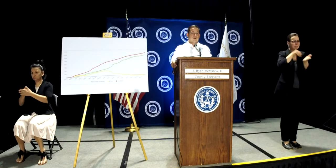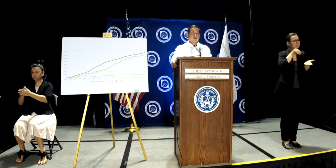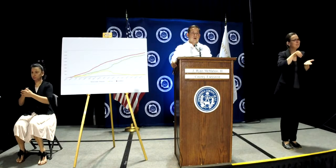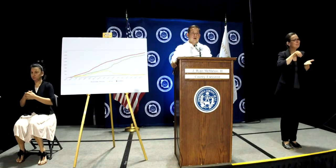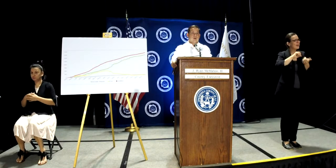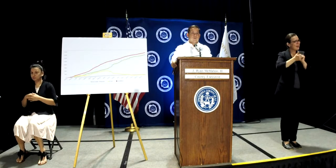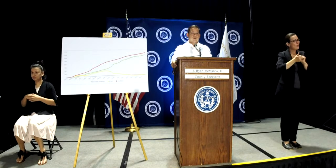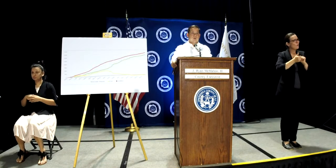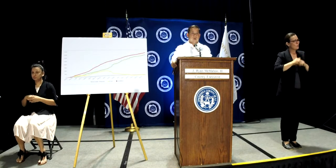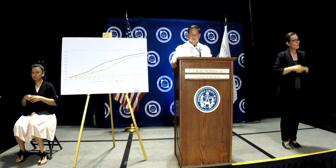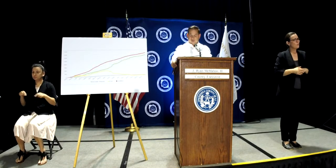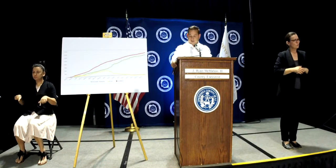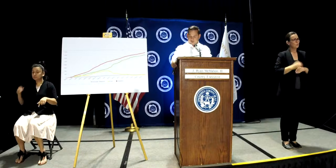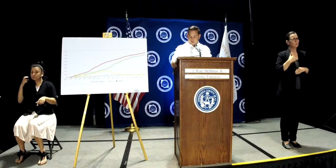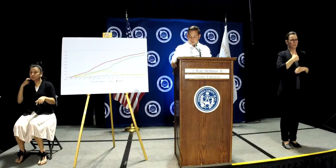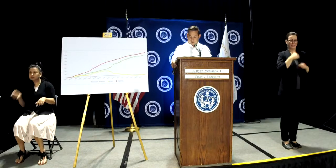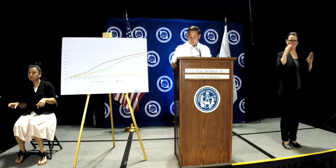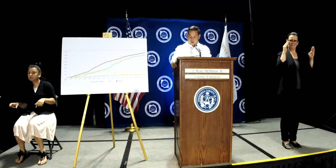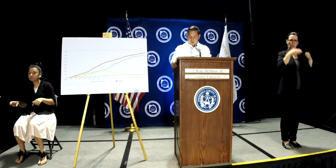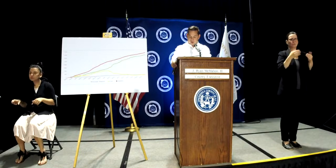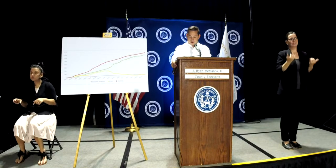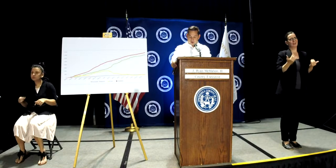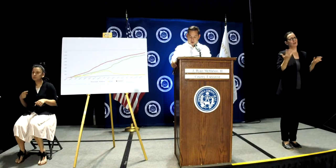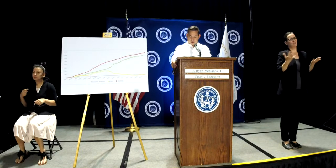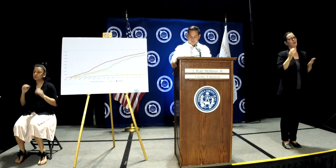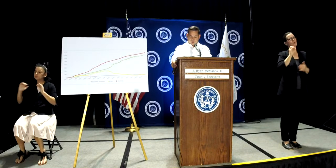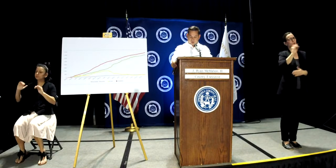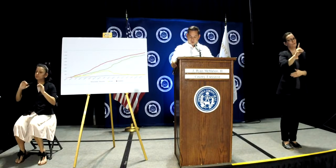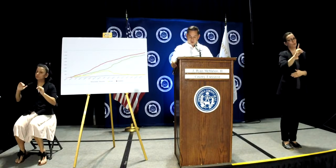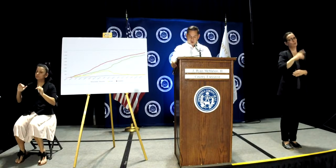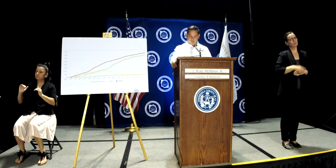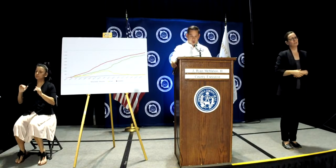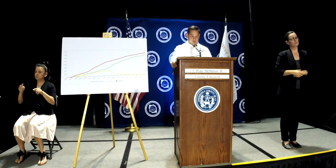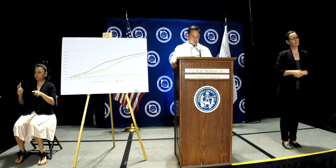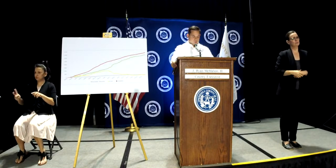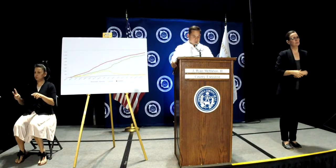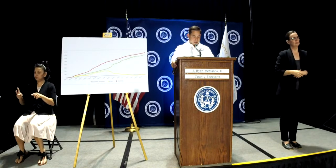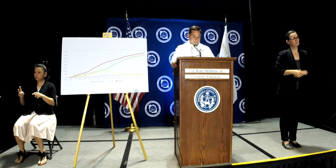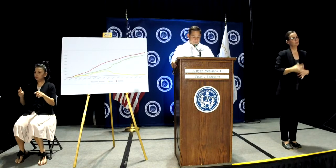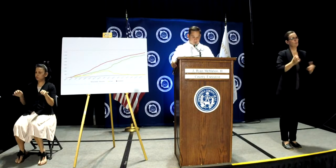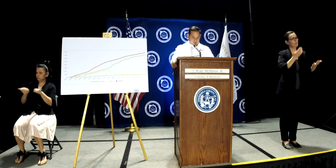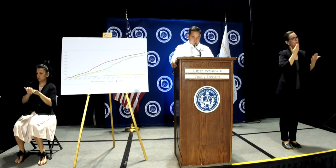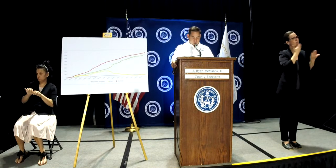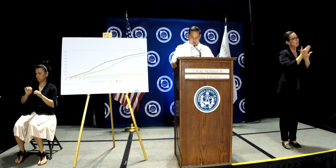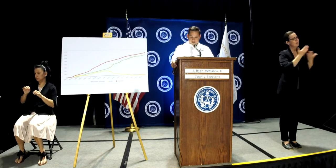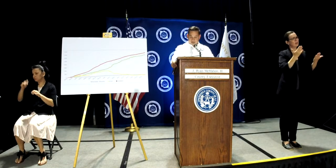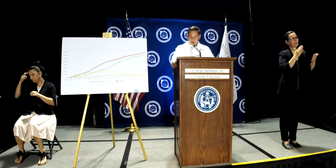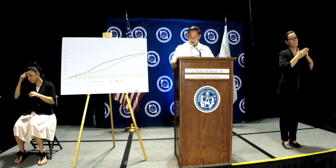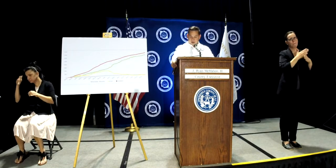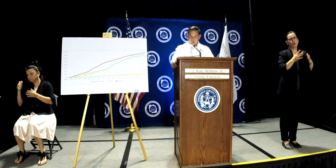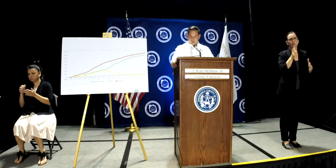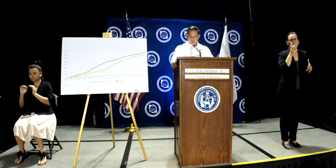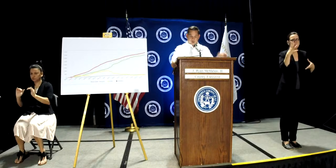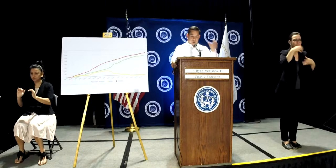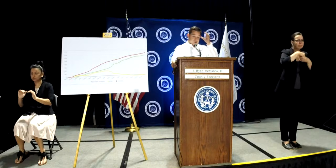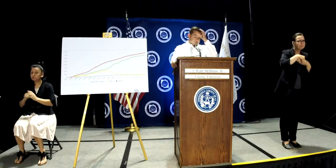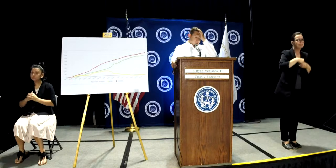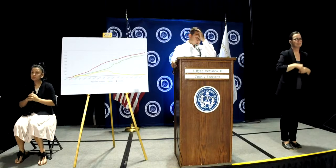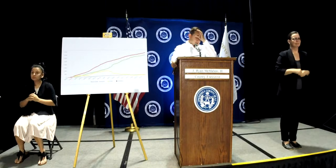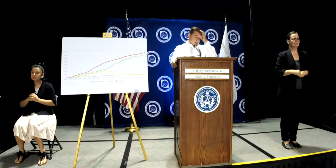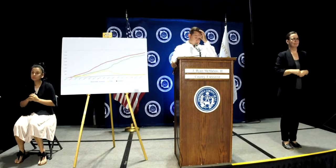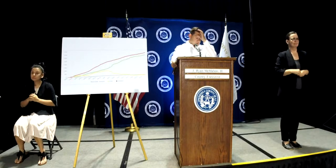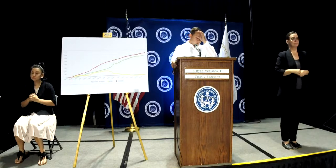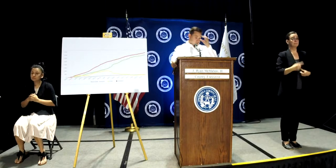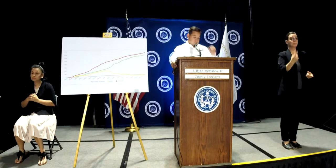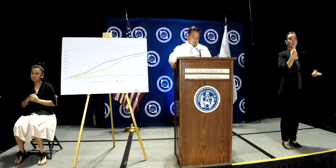all become better citizens. So I want to thank our partners with that. Saying that, happy to take questions